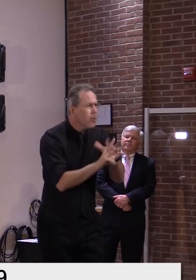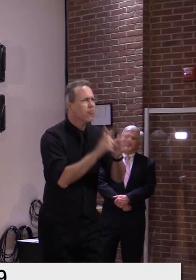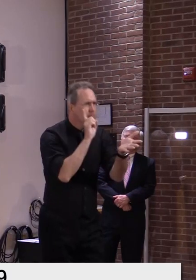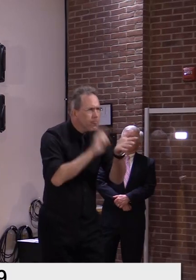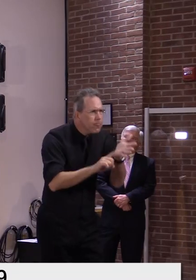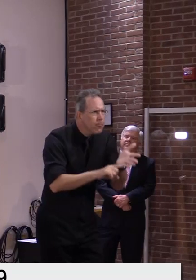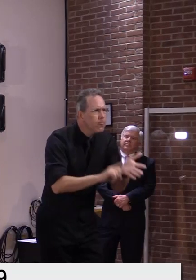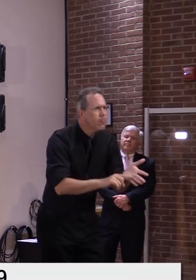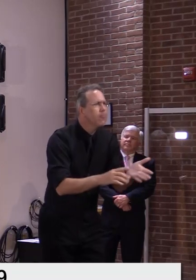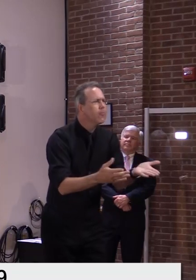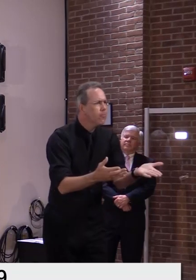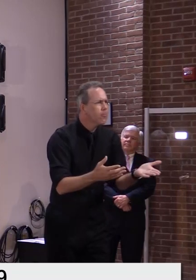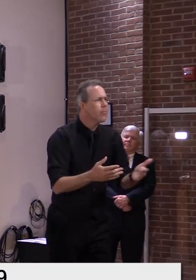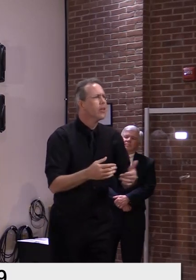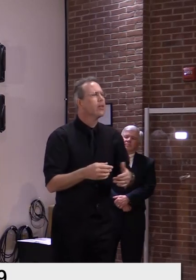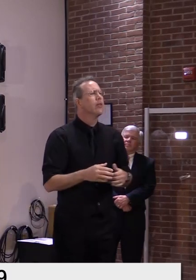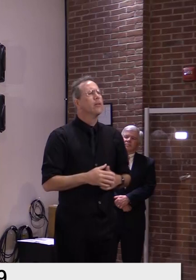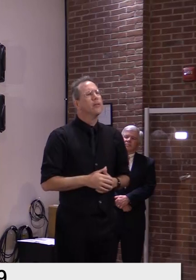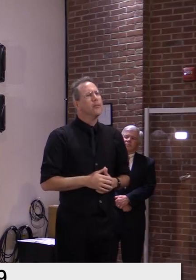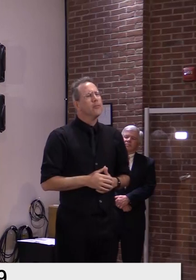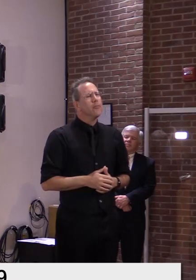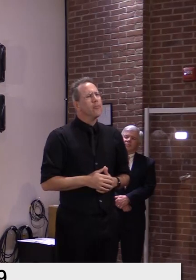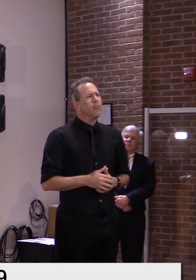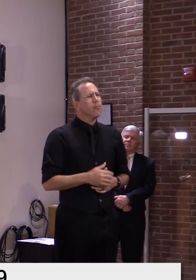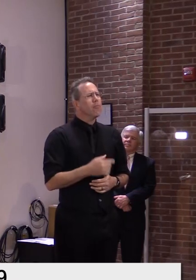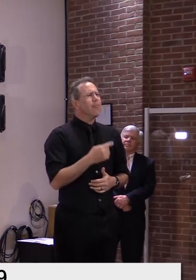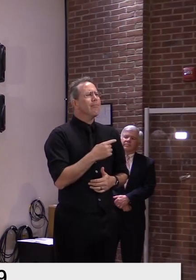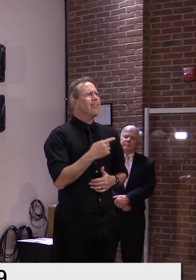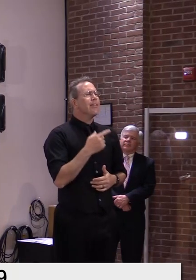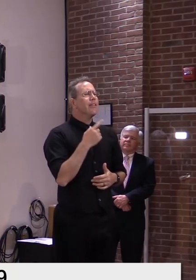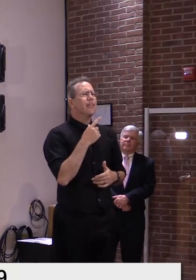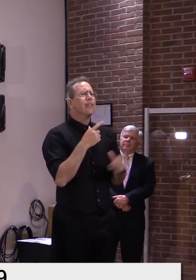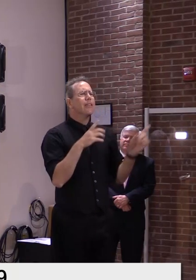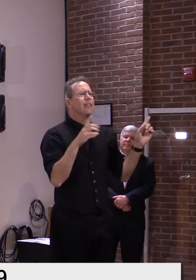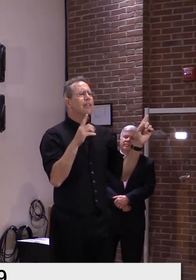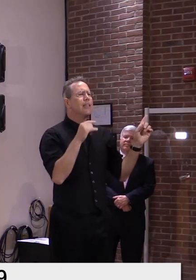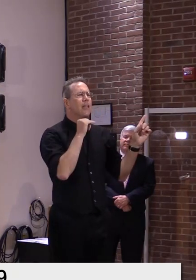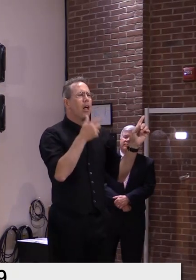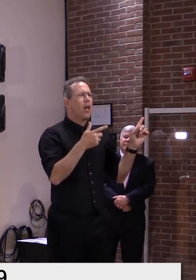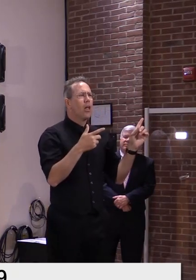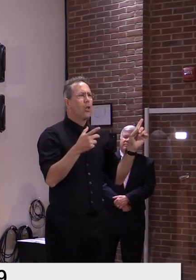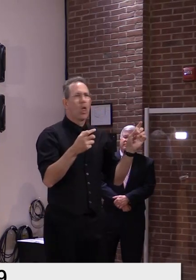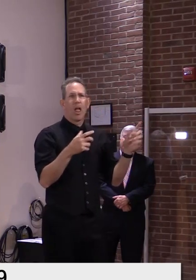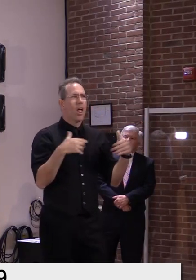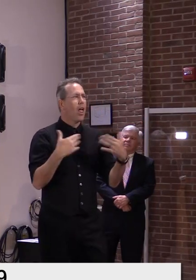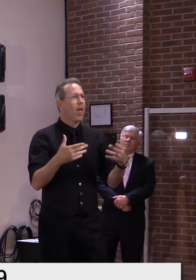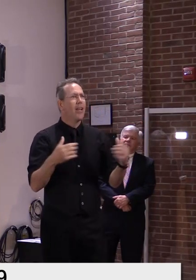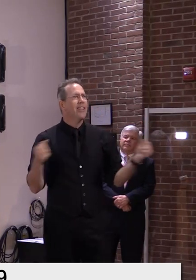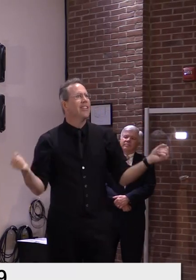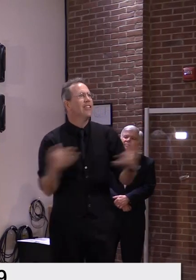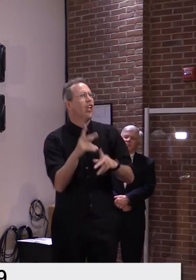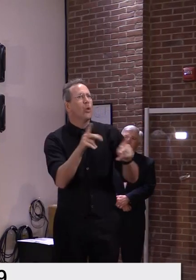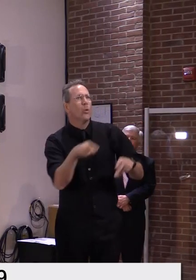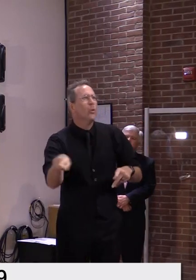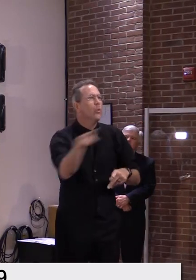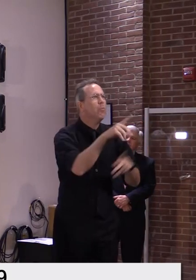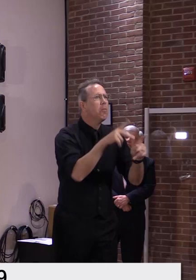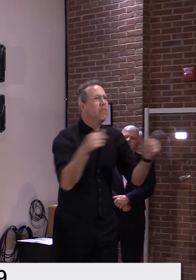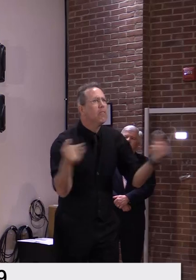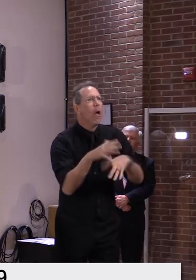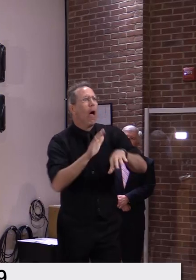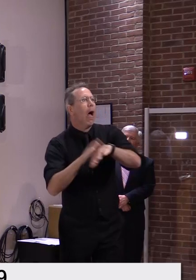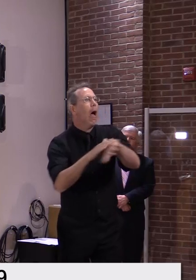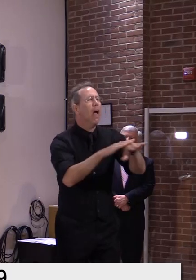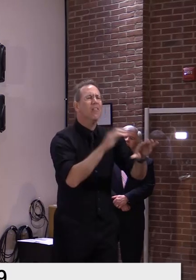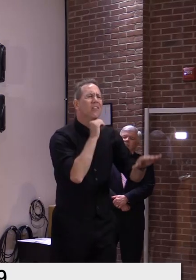something that they would want to immediately say something about to alert the population. It seems like it's quite unclear at this